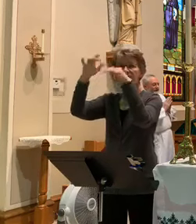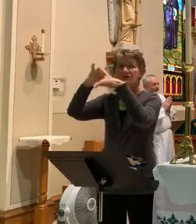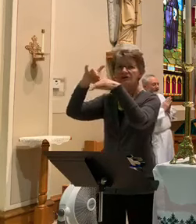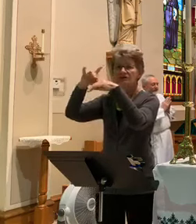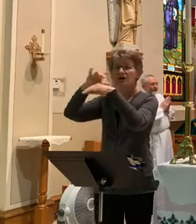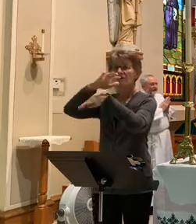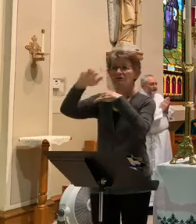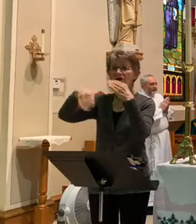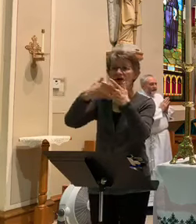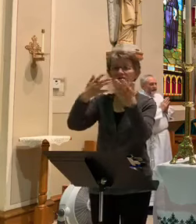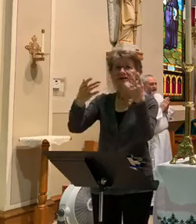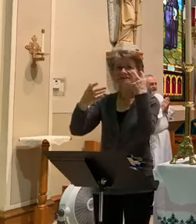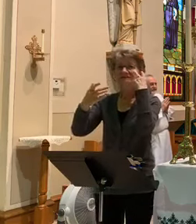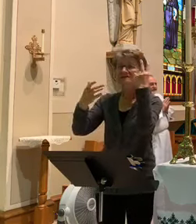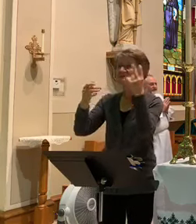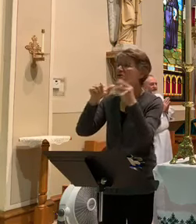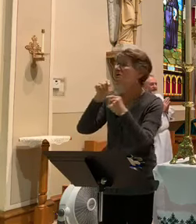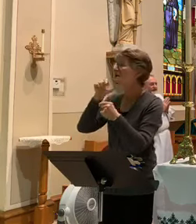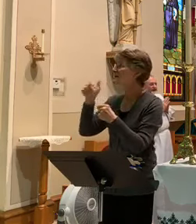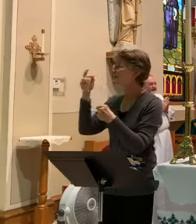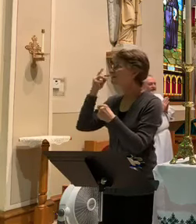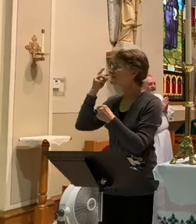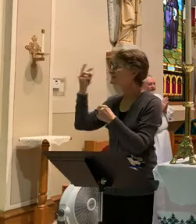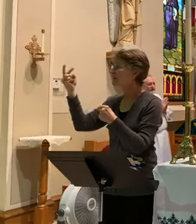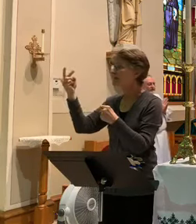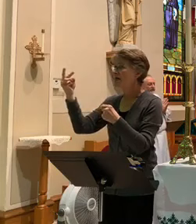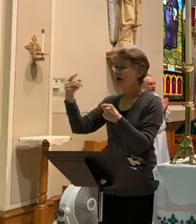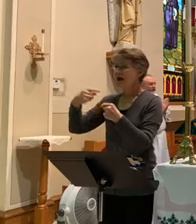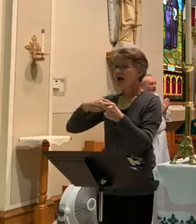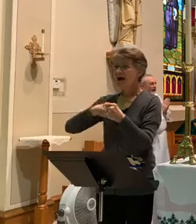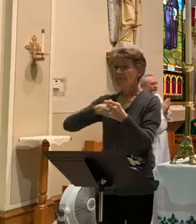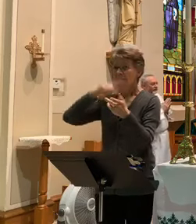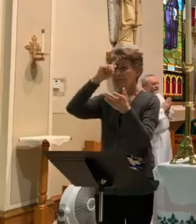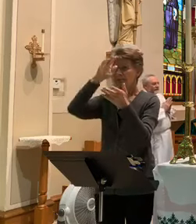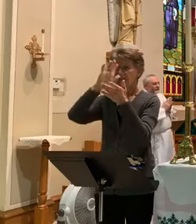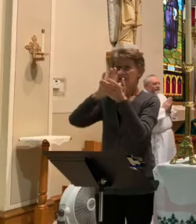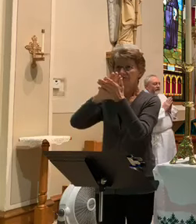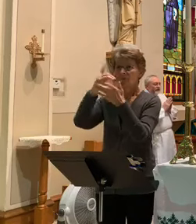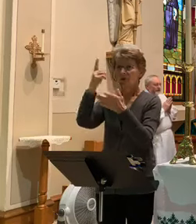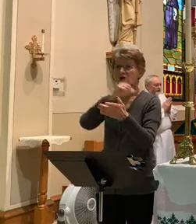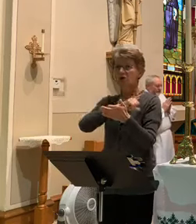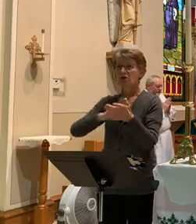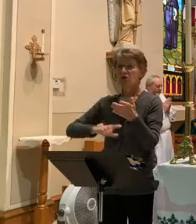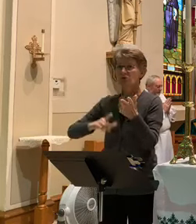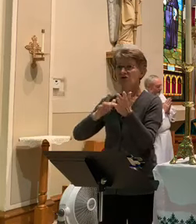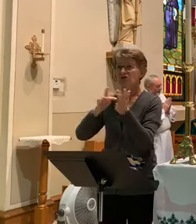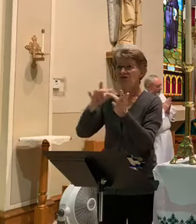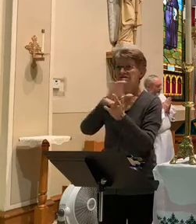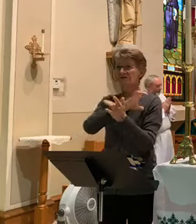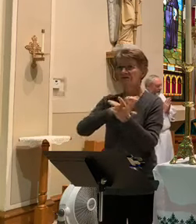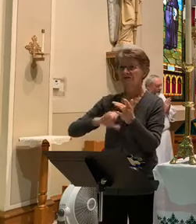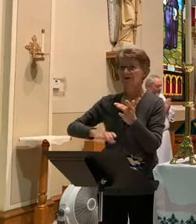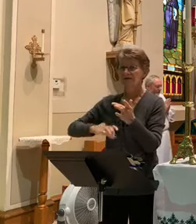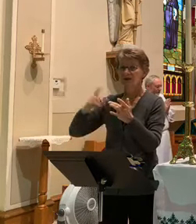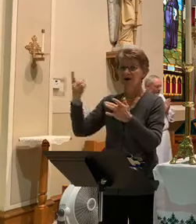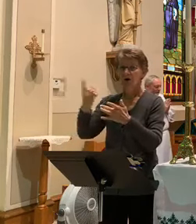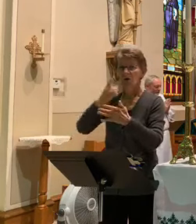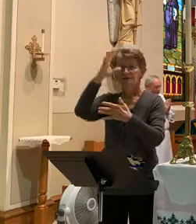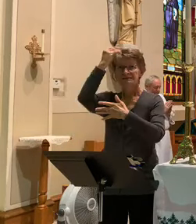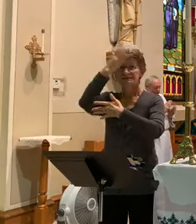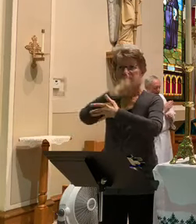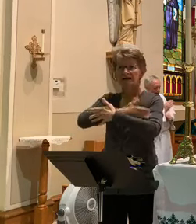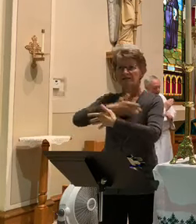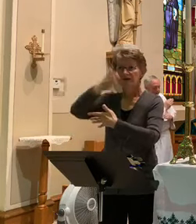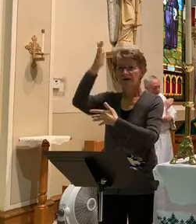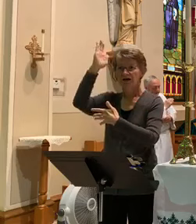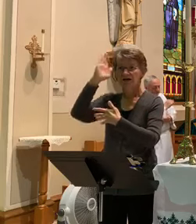heaven and earth, of all things visible and invisible. I believe in one Lord Jesus Christ, the only begotten